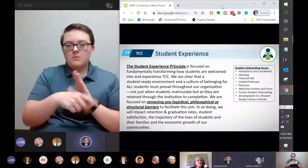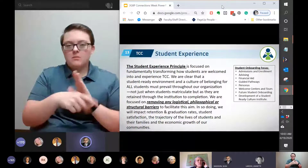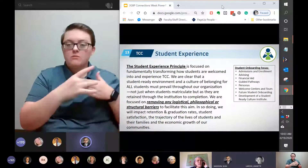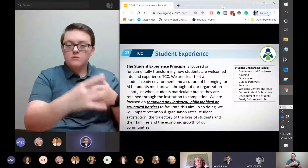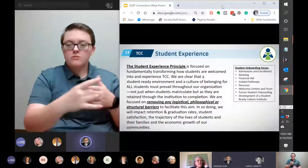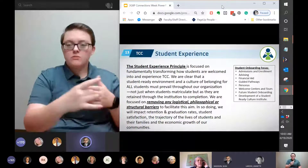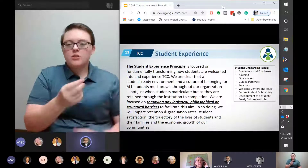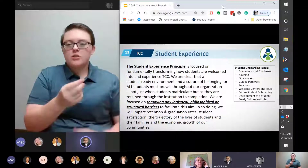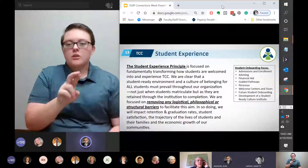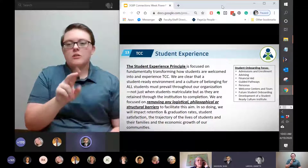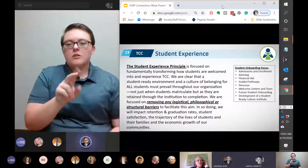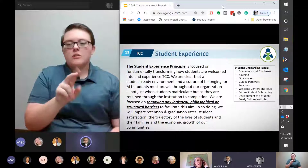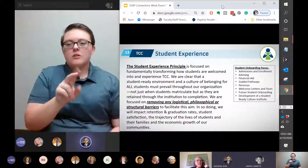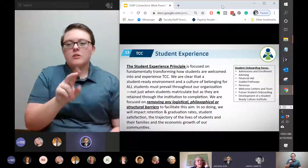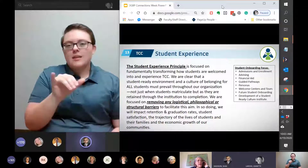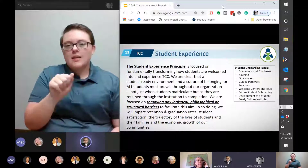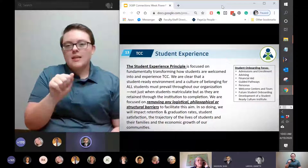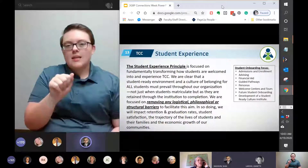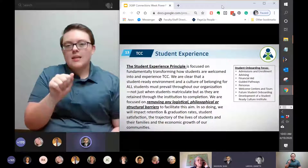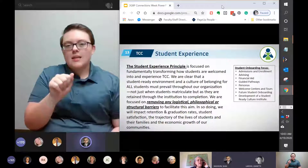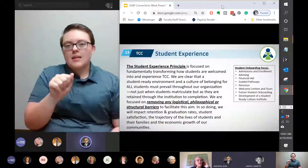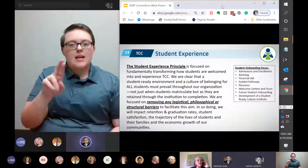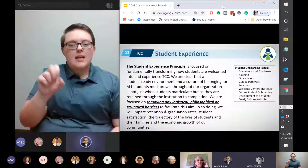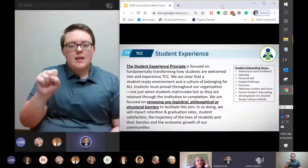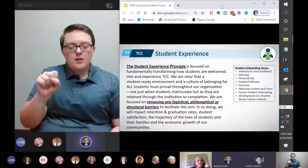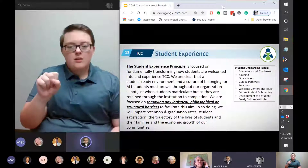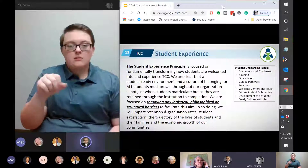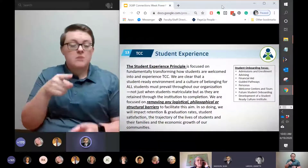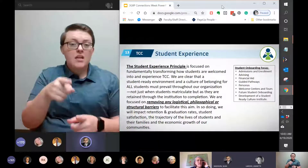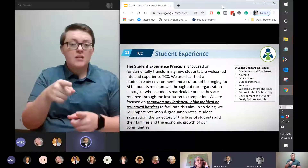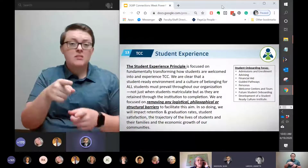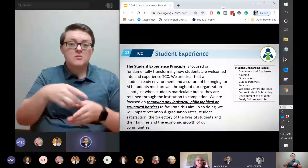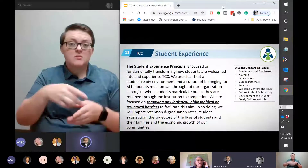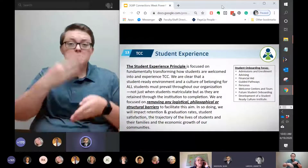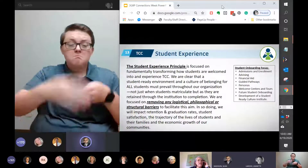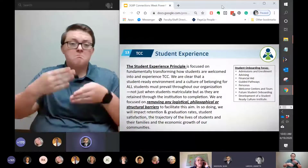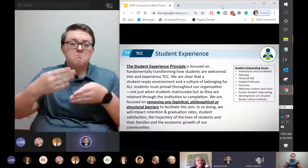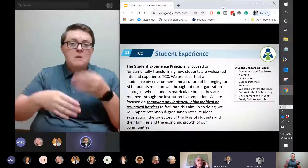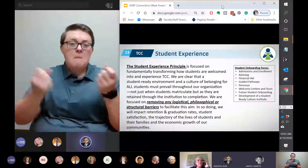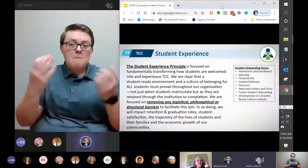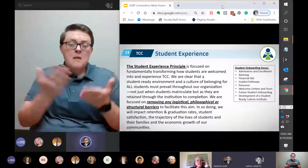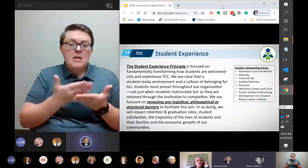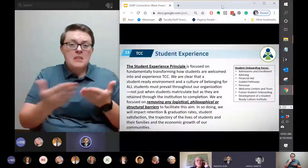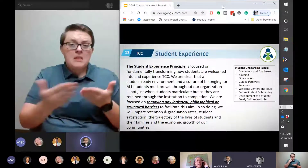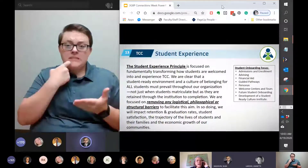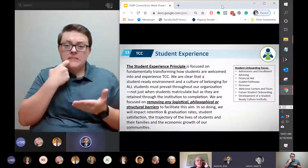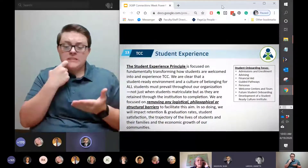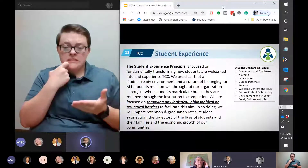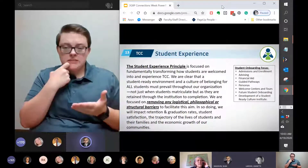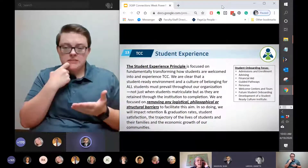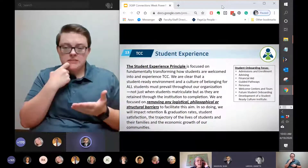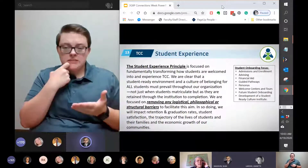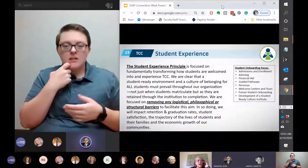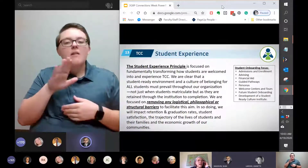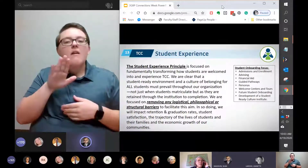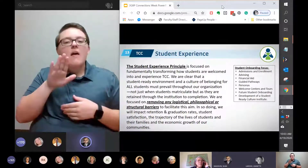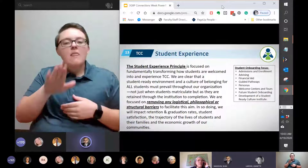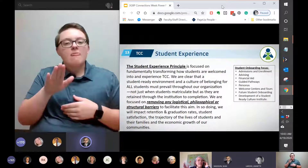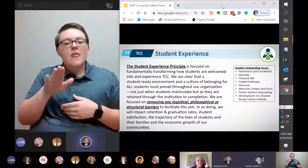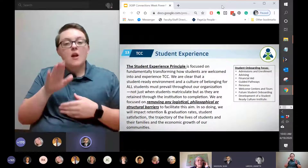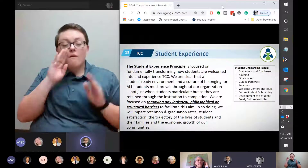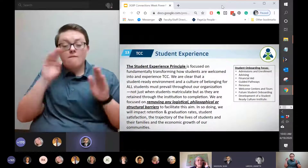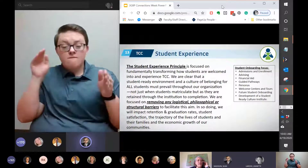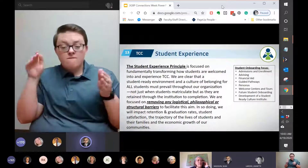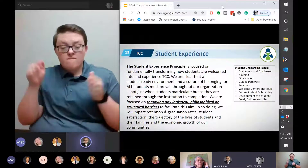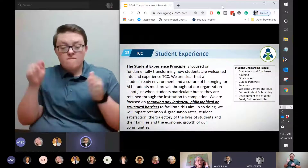Ayers, has accomplished a great deal over the past 2 years and has shifted their primary focus to actually